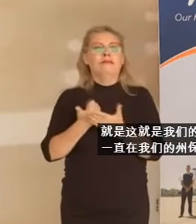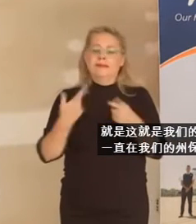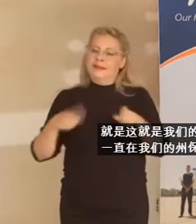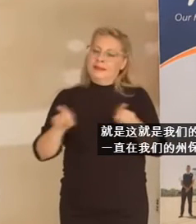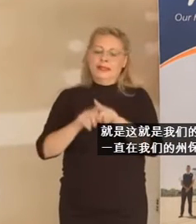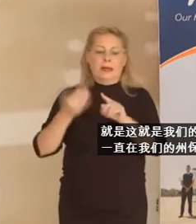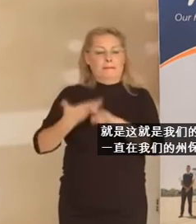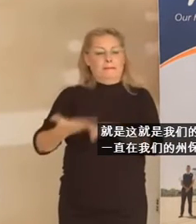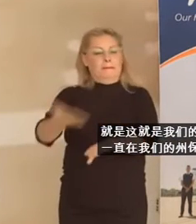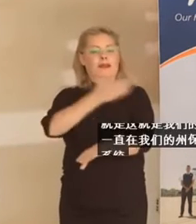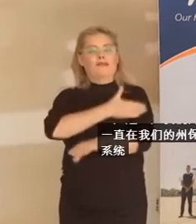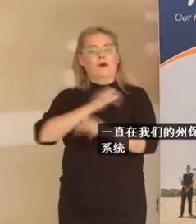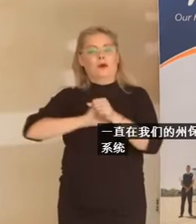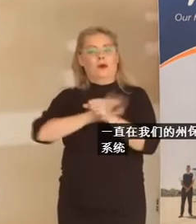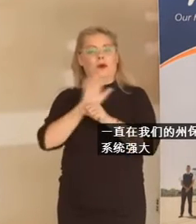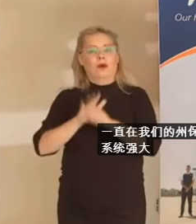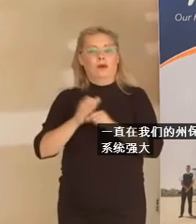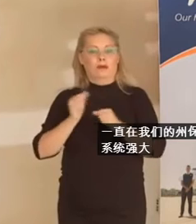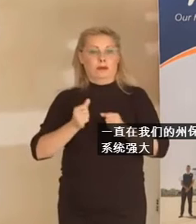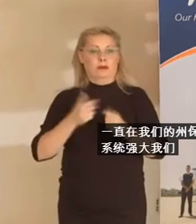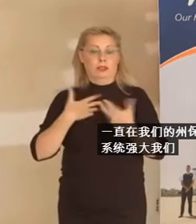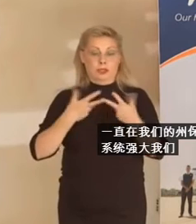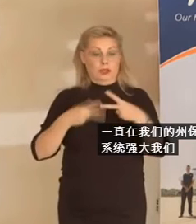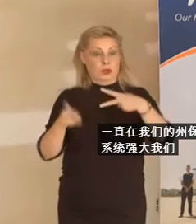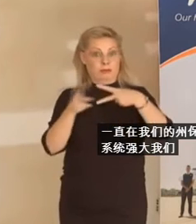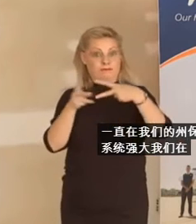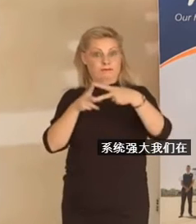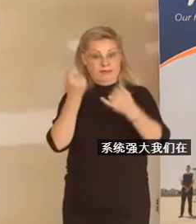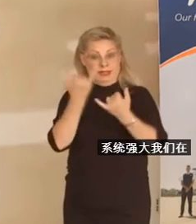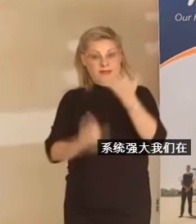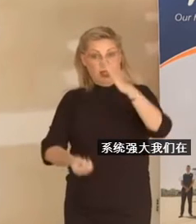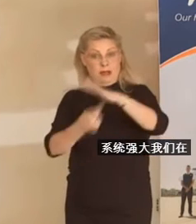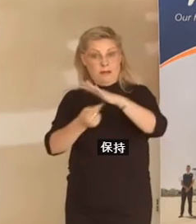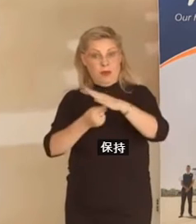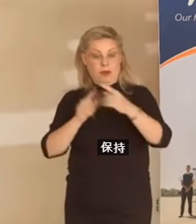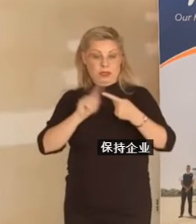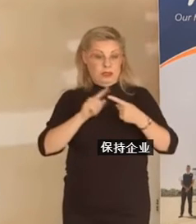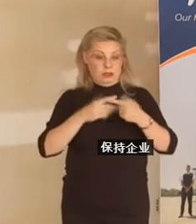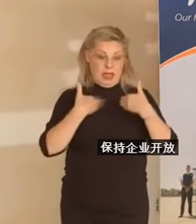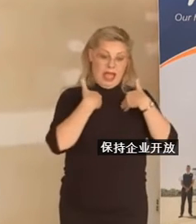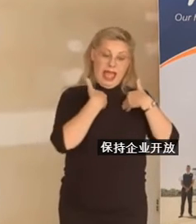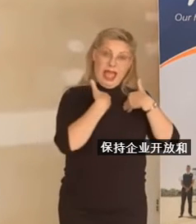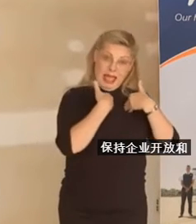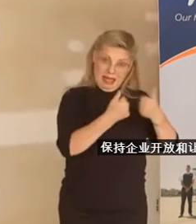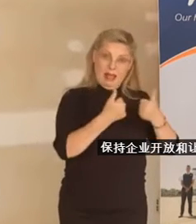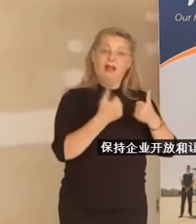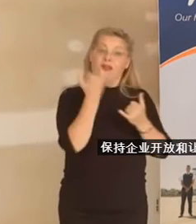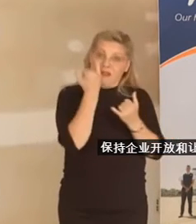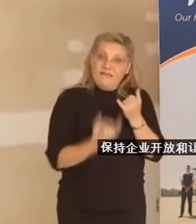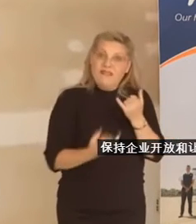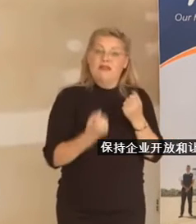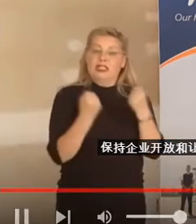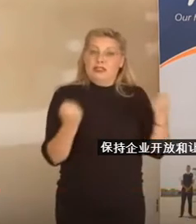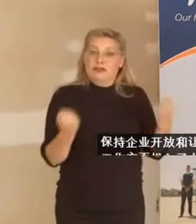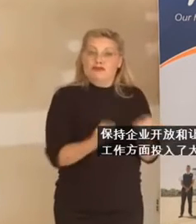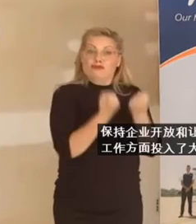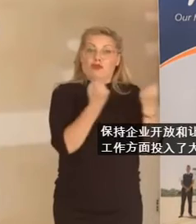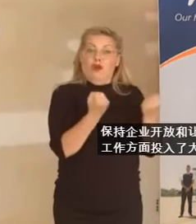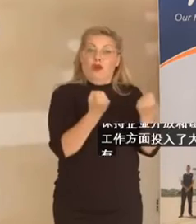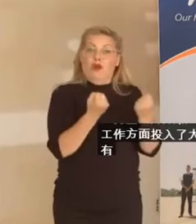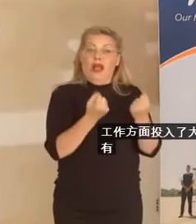state. Keep our health system strong. We've invested heavily in that. Keep businesses open and keep people in